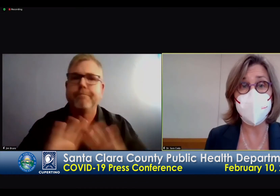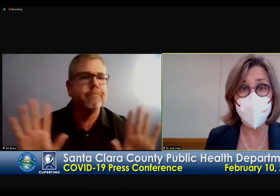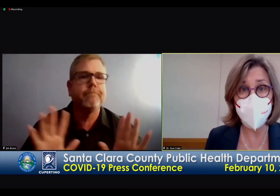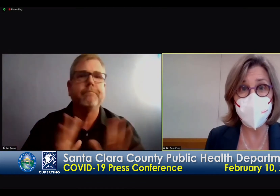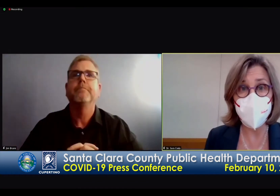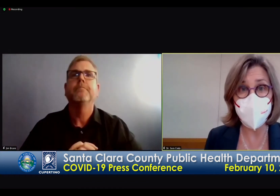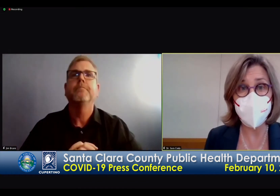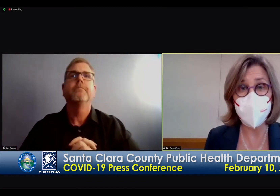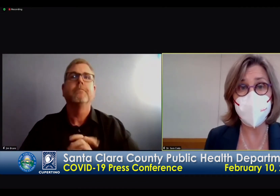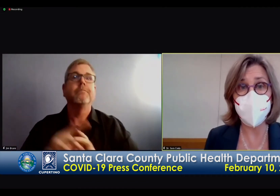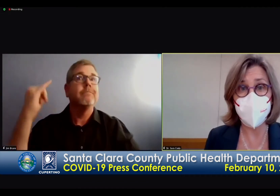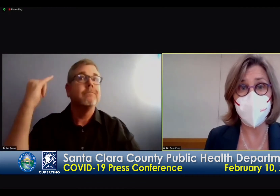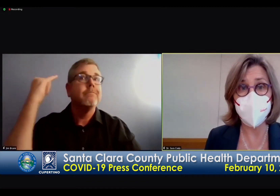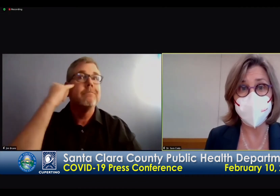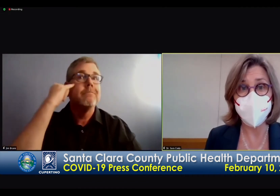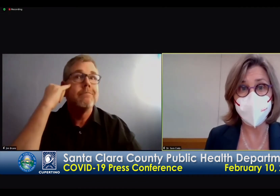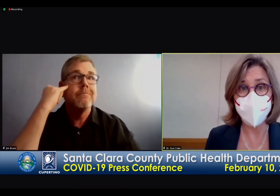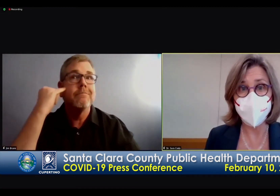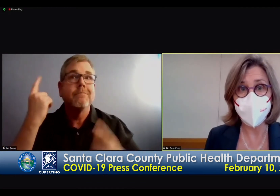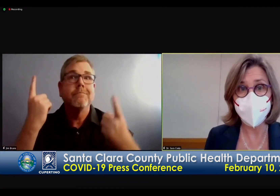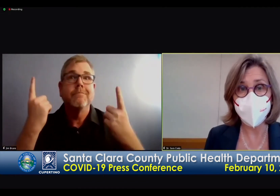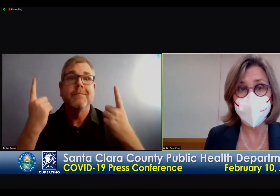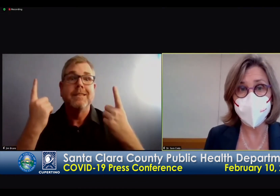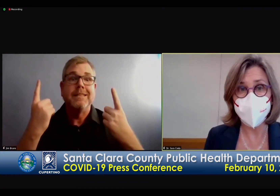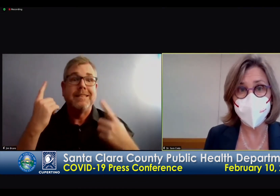that's really, really, really important.